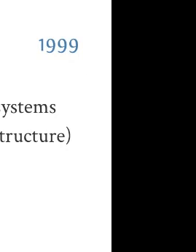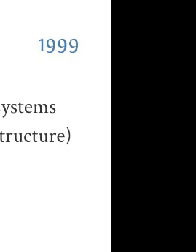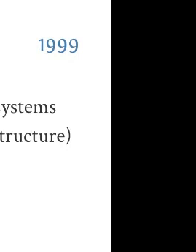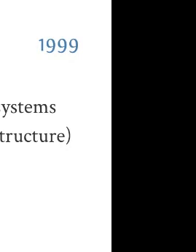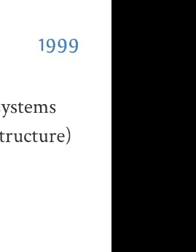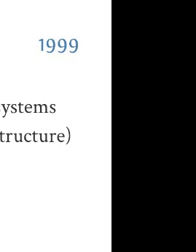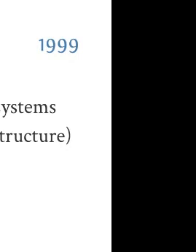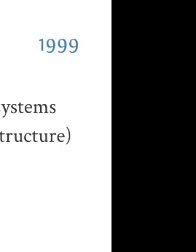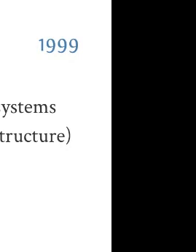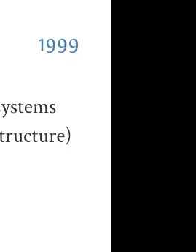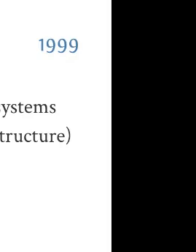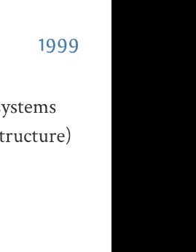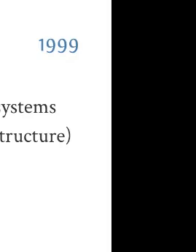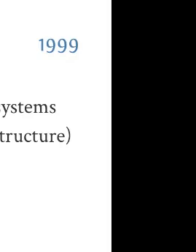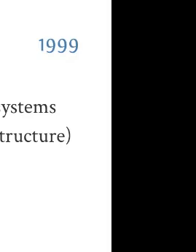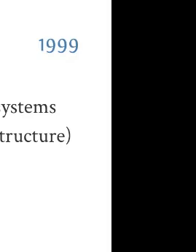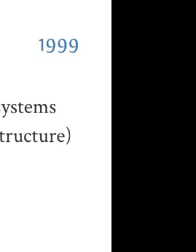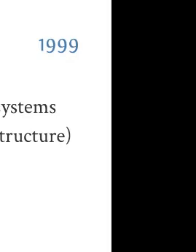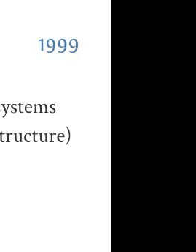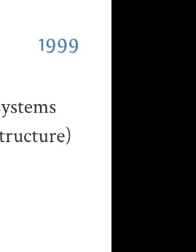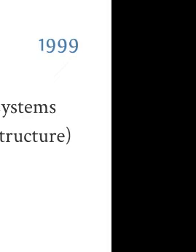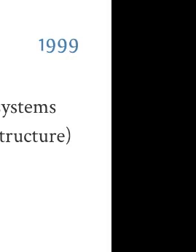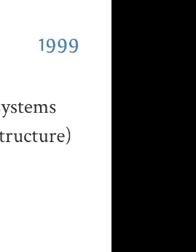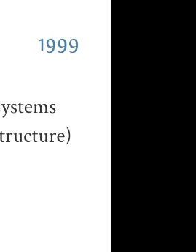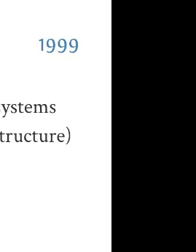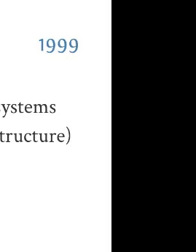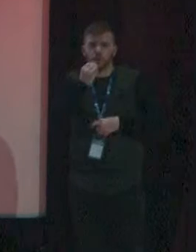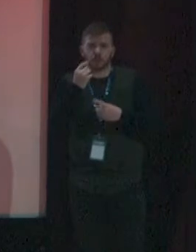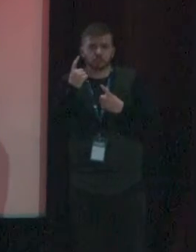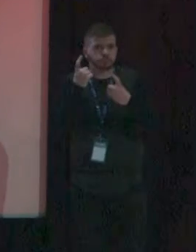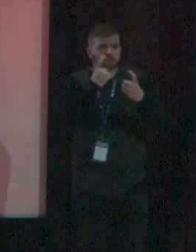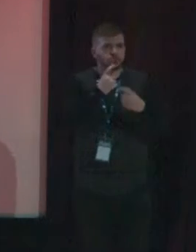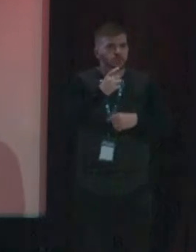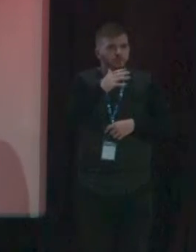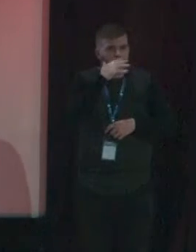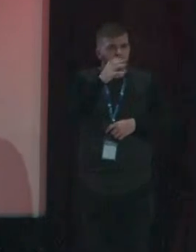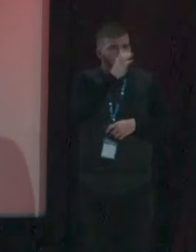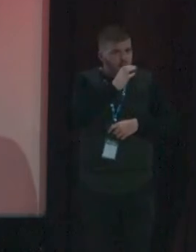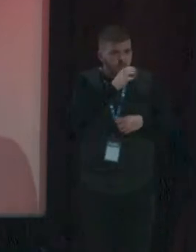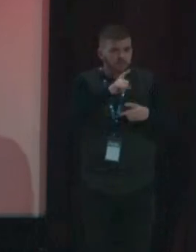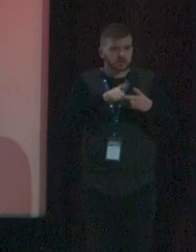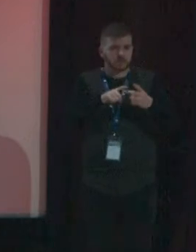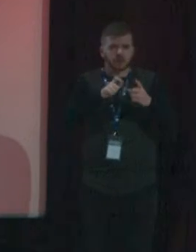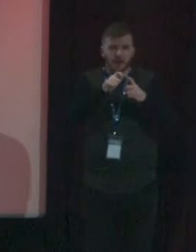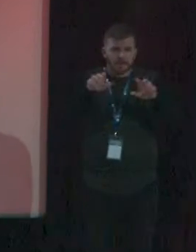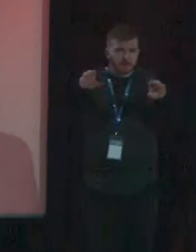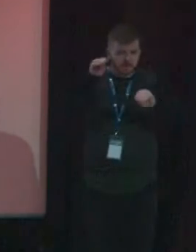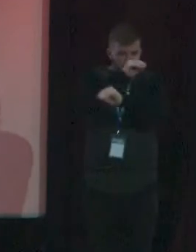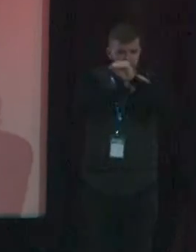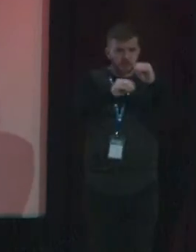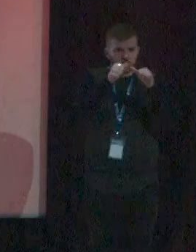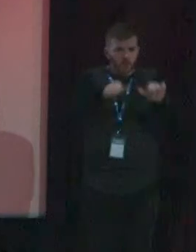After you become a werewolf, you can turn into a werewolf and see scents as colours. And then there are puzzles to solve in terms of working out